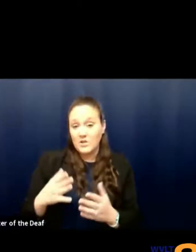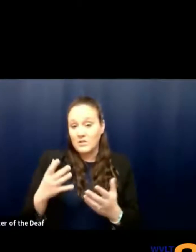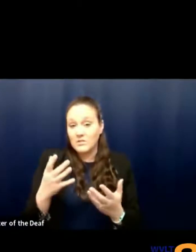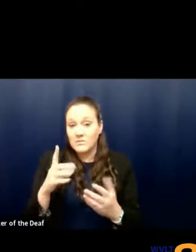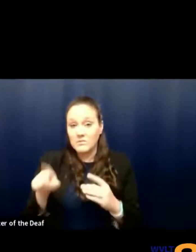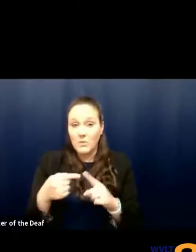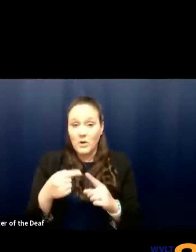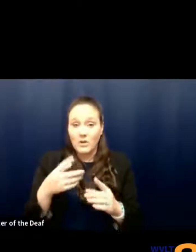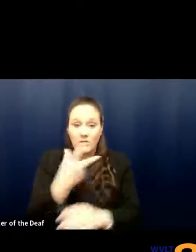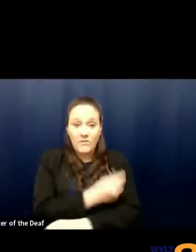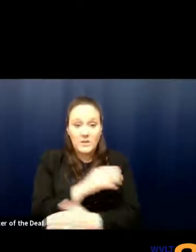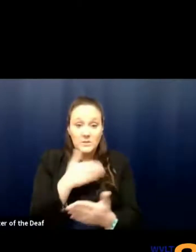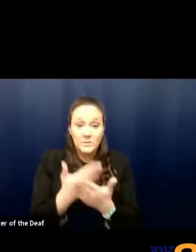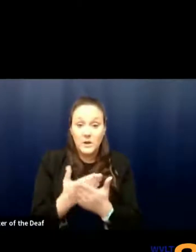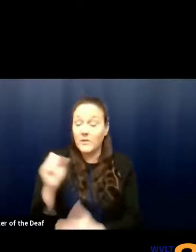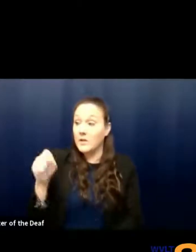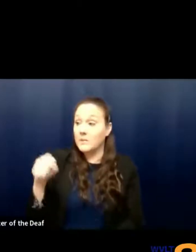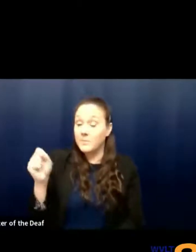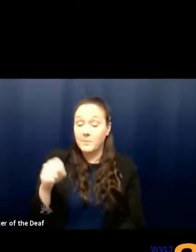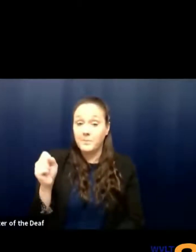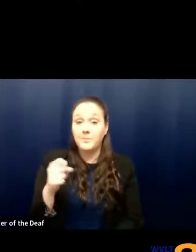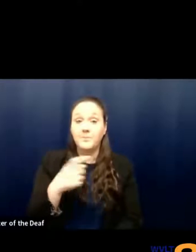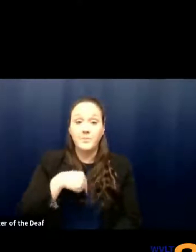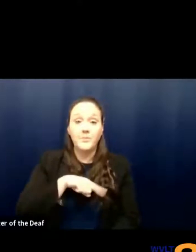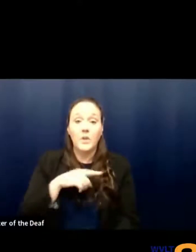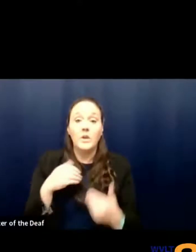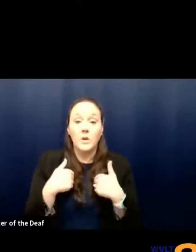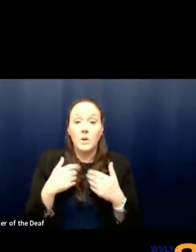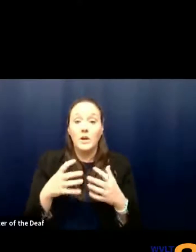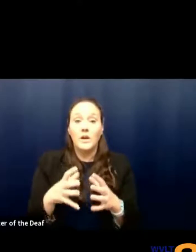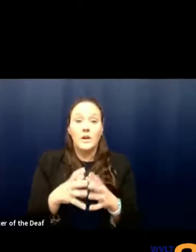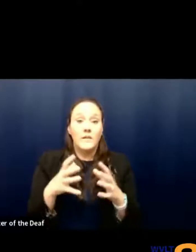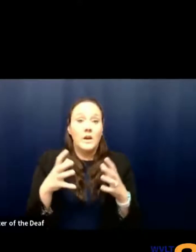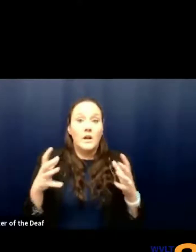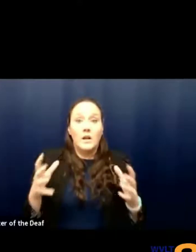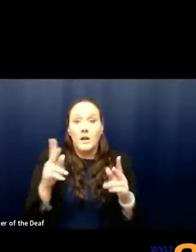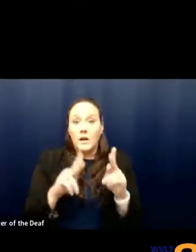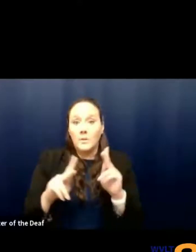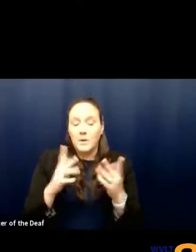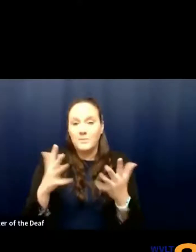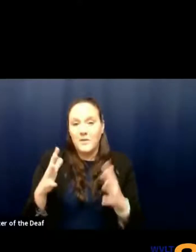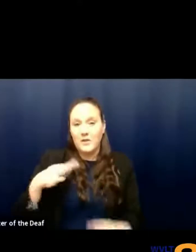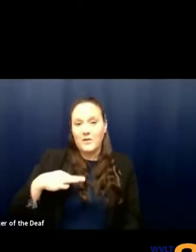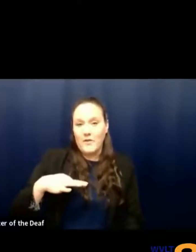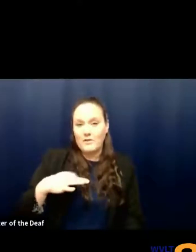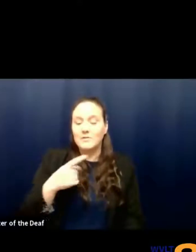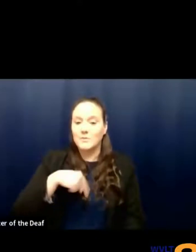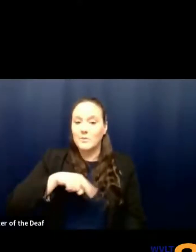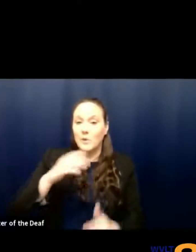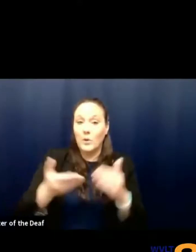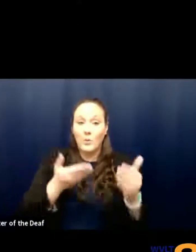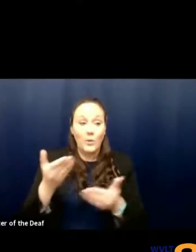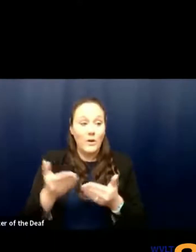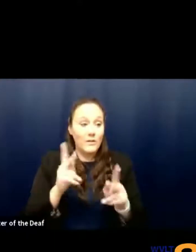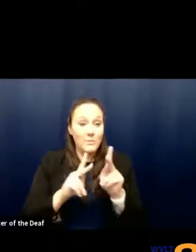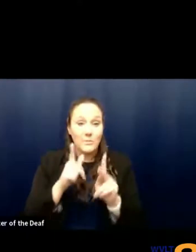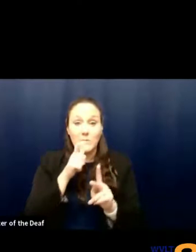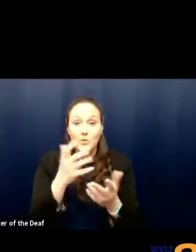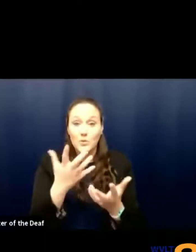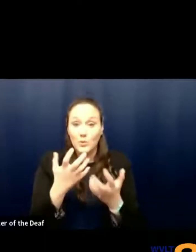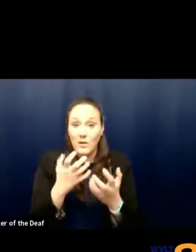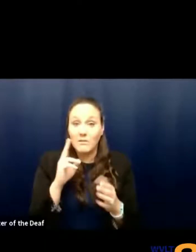help? Yeah, we have a large amount of people who've already volunteered, and we welcome folks that want to. The best way